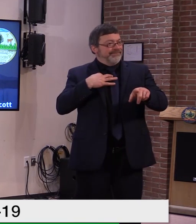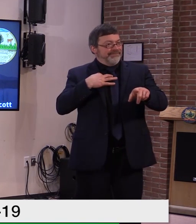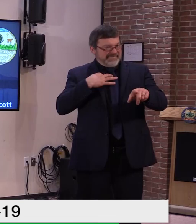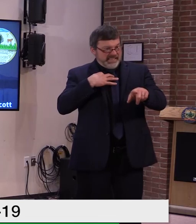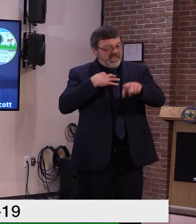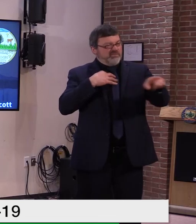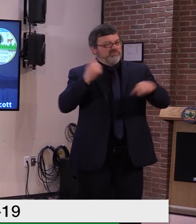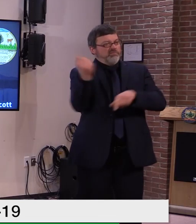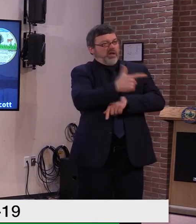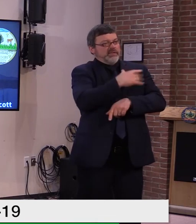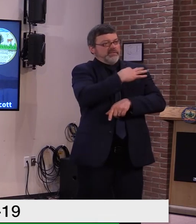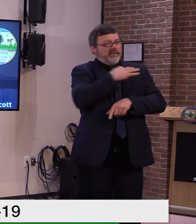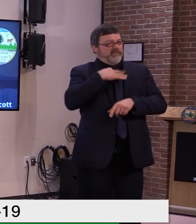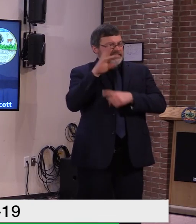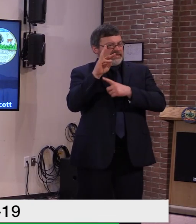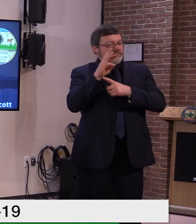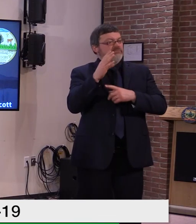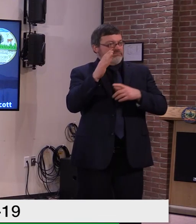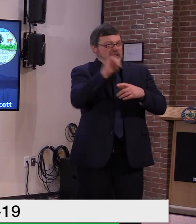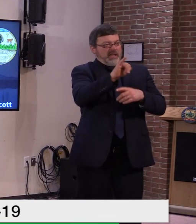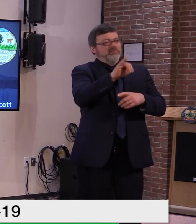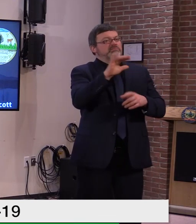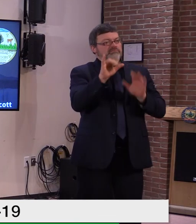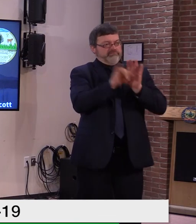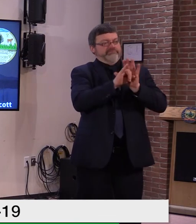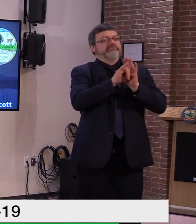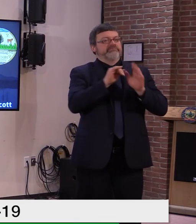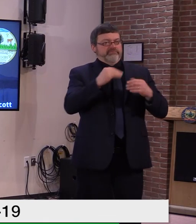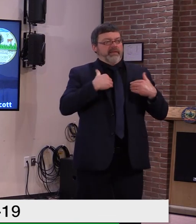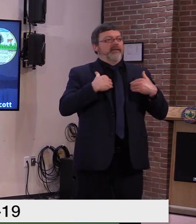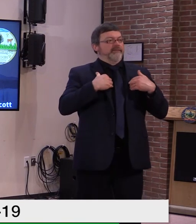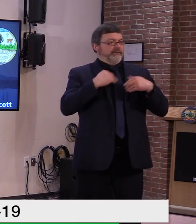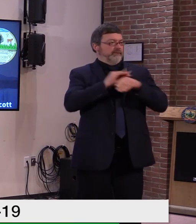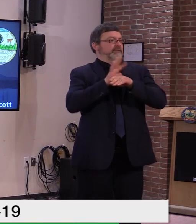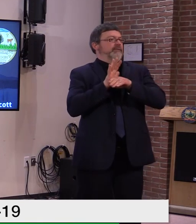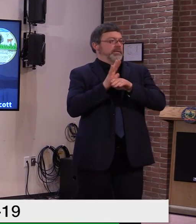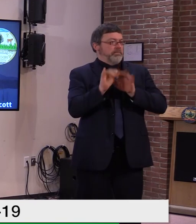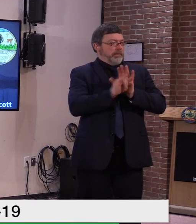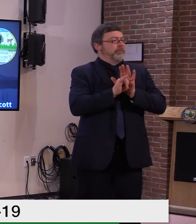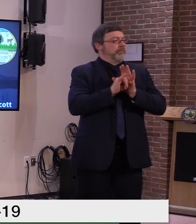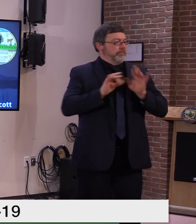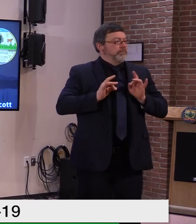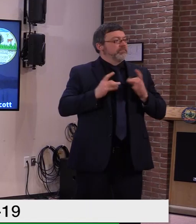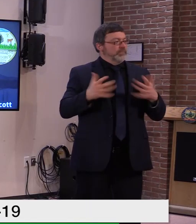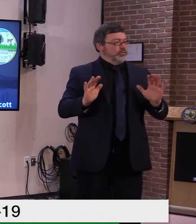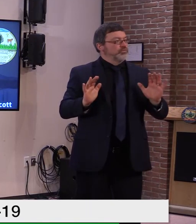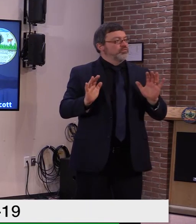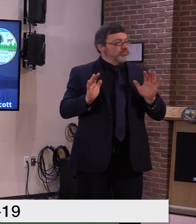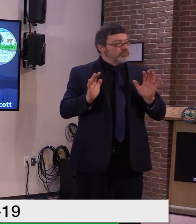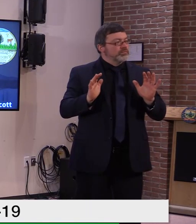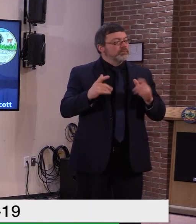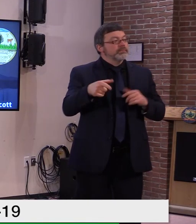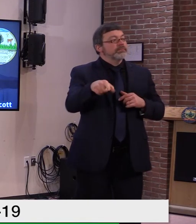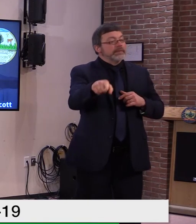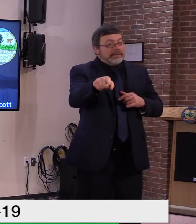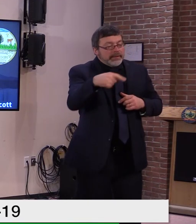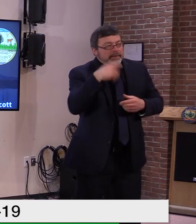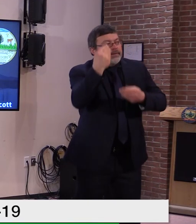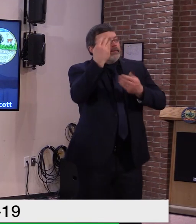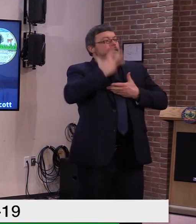our VDH, the Vermont of Department of Health Rapid Response Team, was on the phone with the facility. There will be